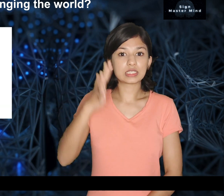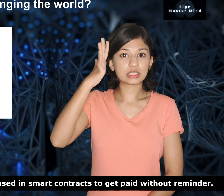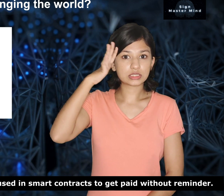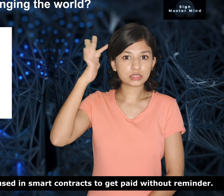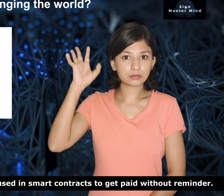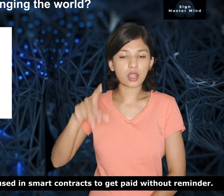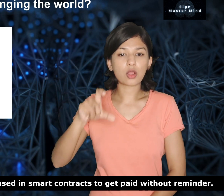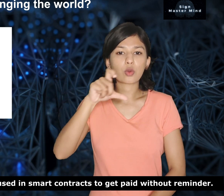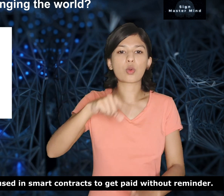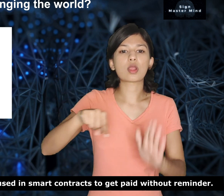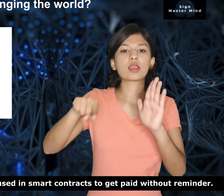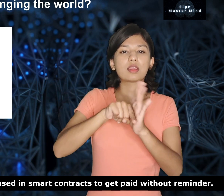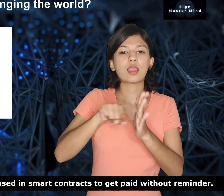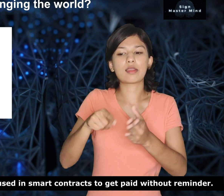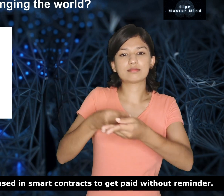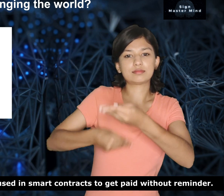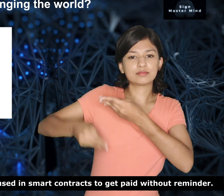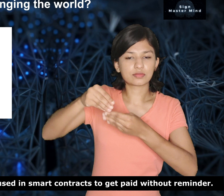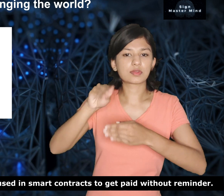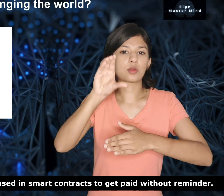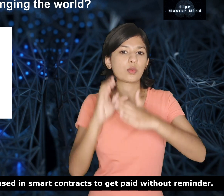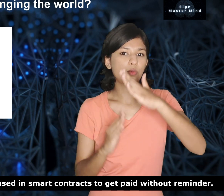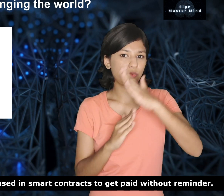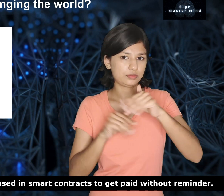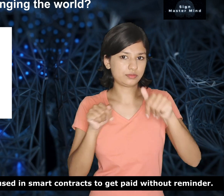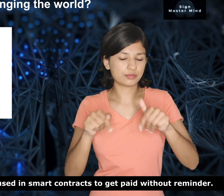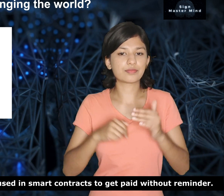It can also be used in smart contracts to get paid without reminder